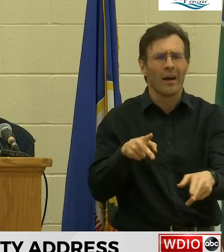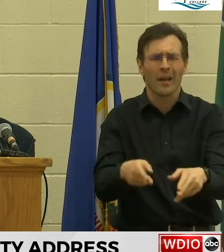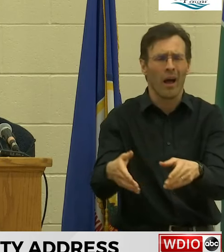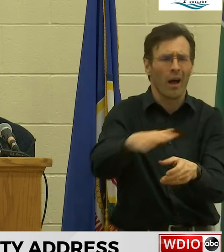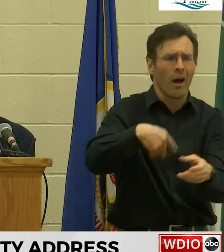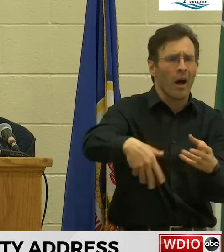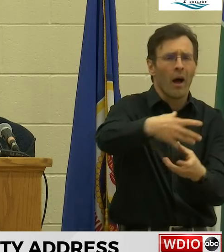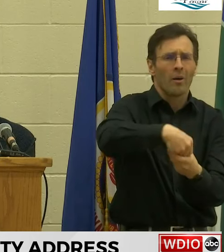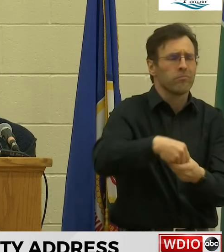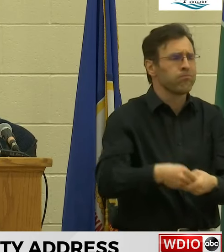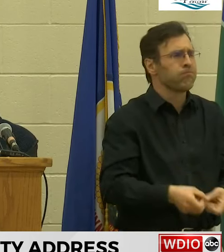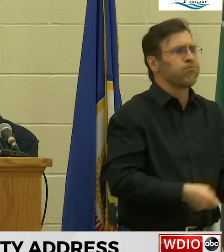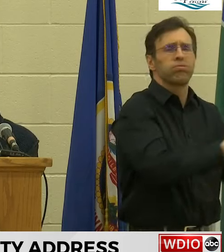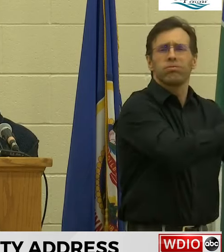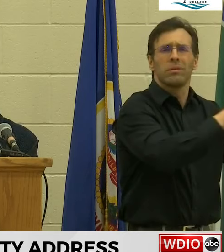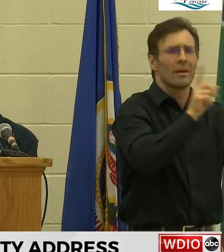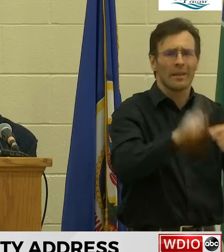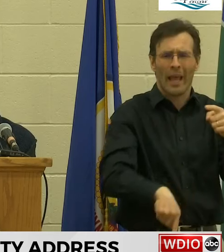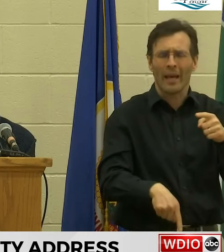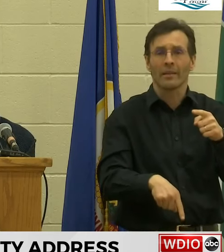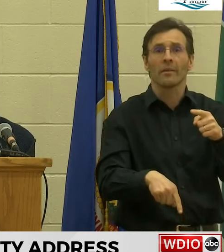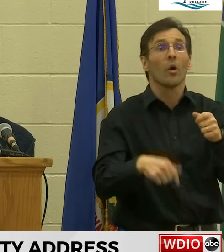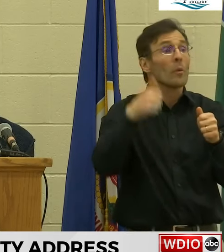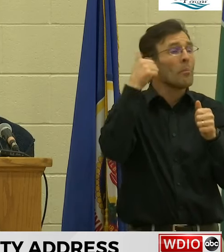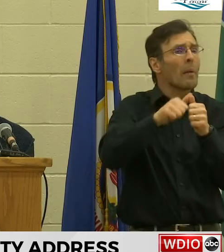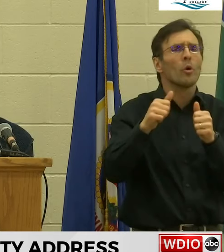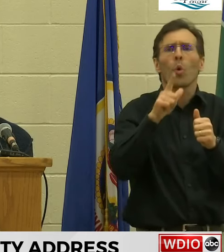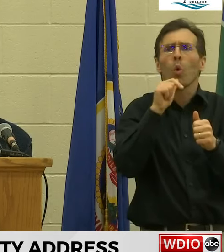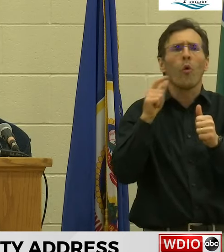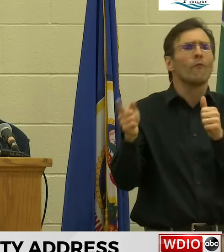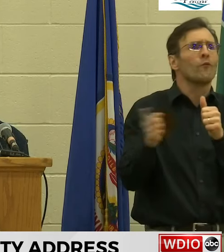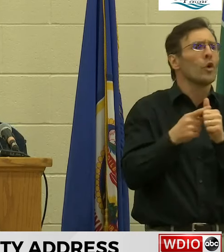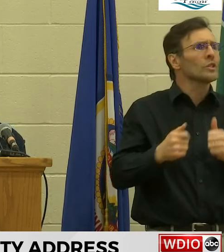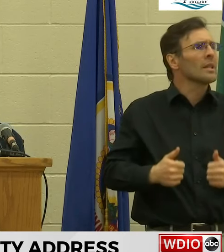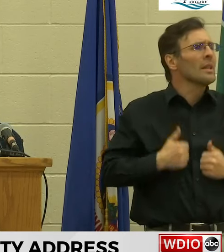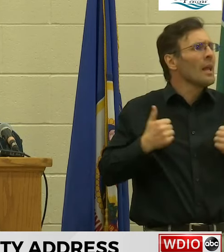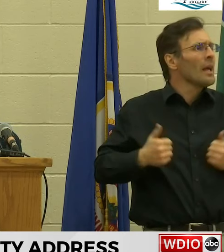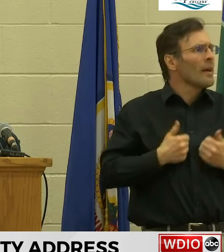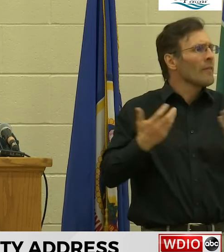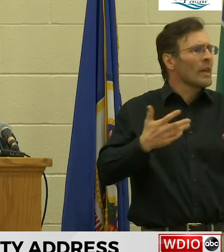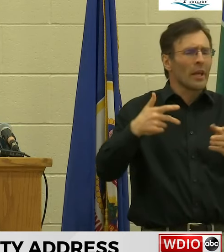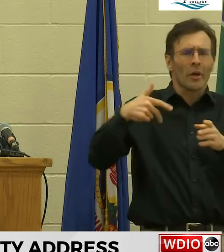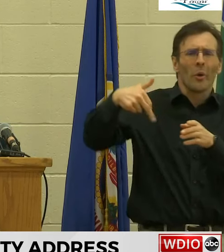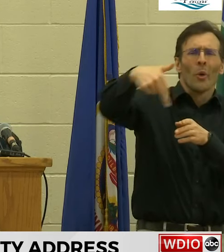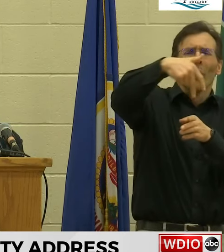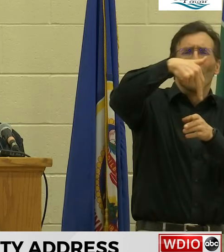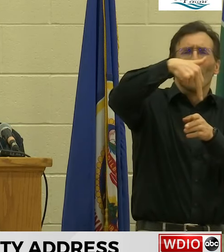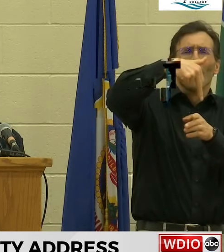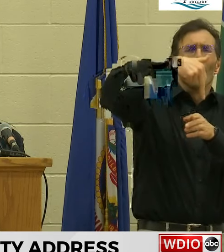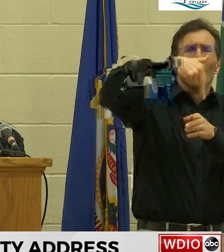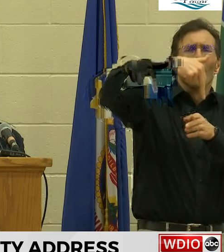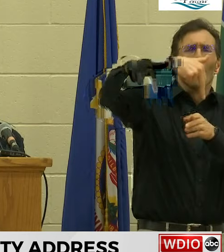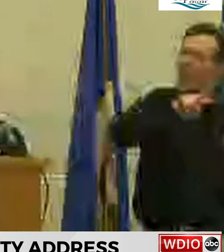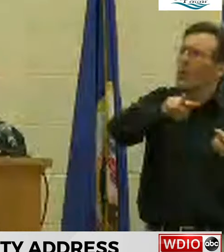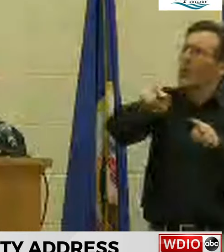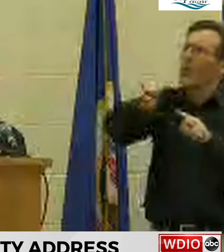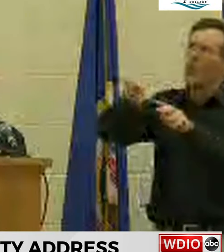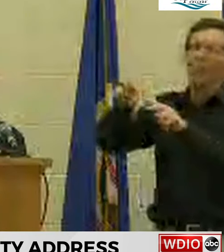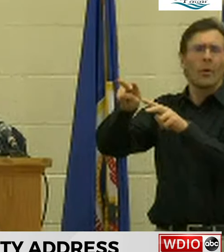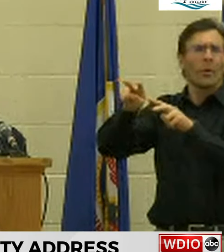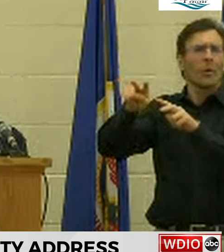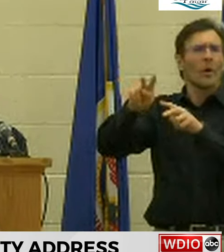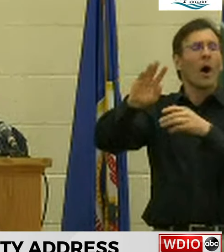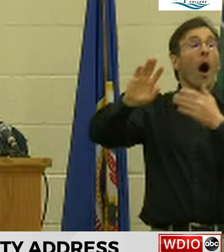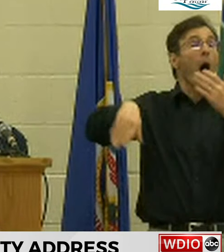bound? Let us remember the first feet that ran these ridges and all